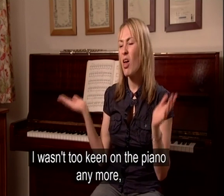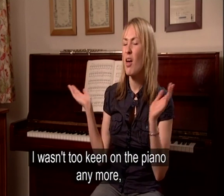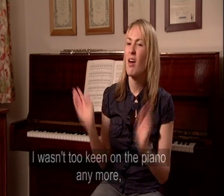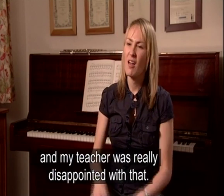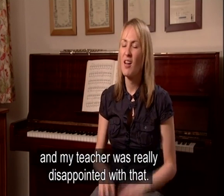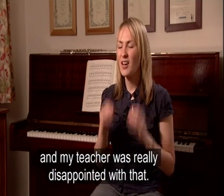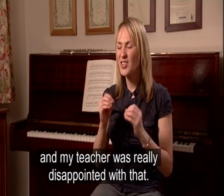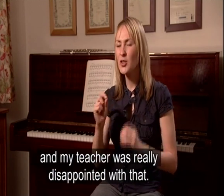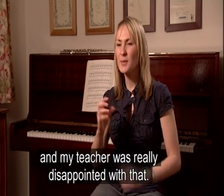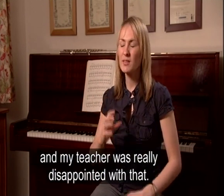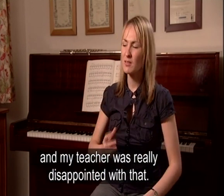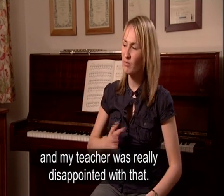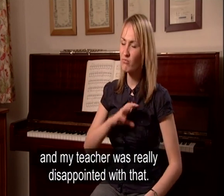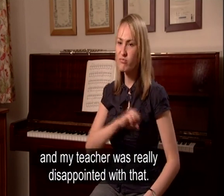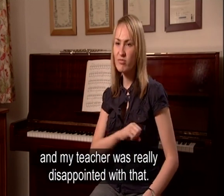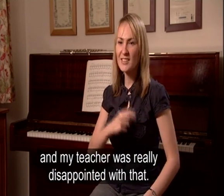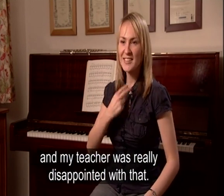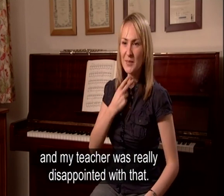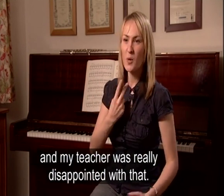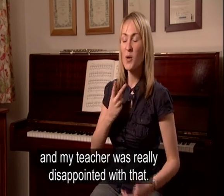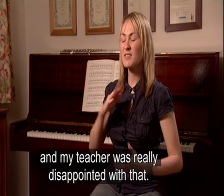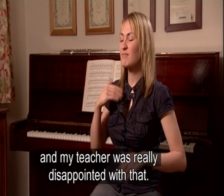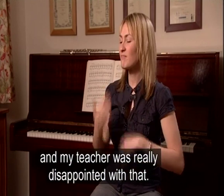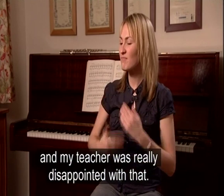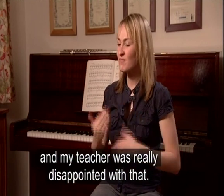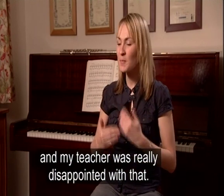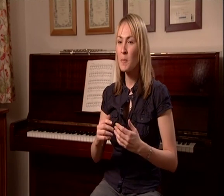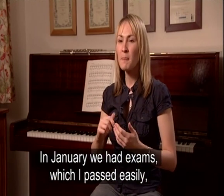piano anymore, which the teacher was really disappointed at.